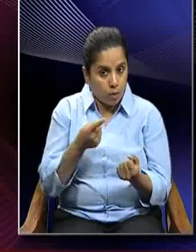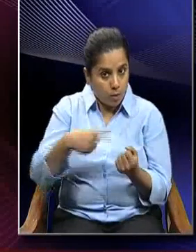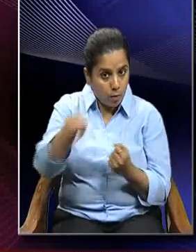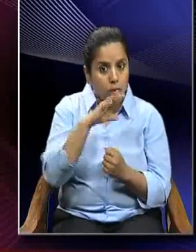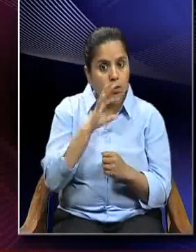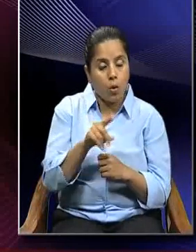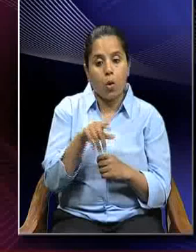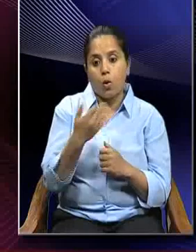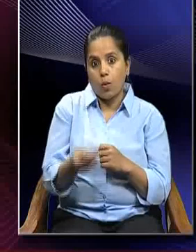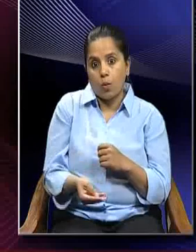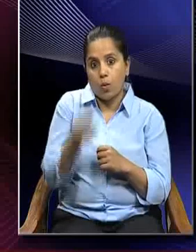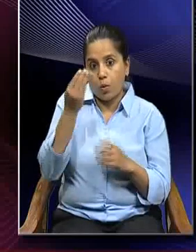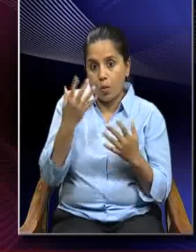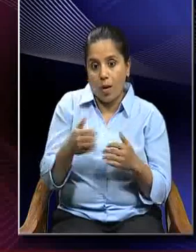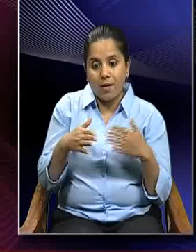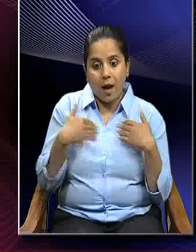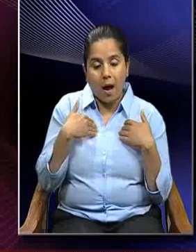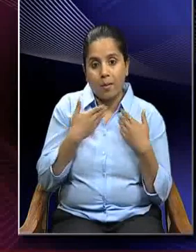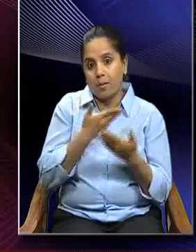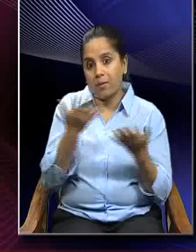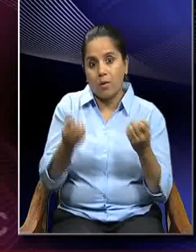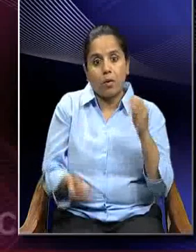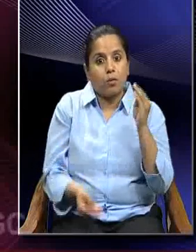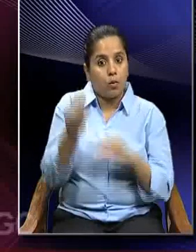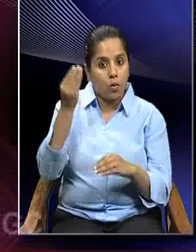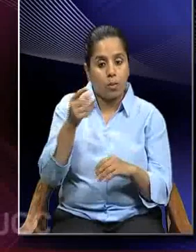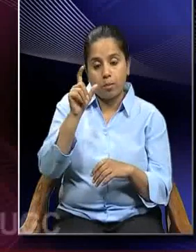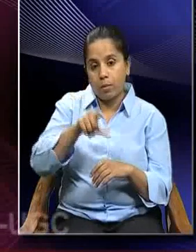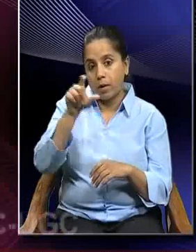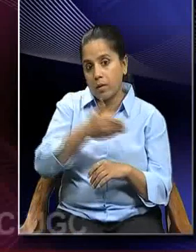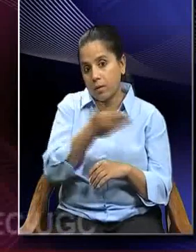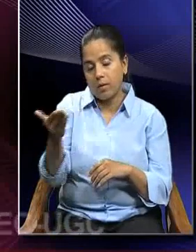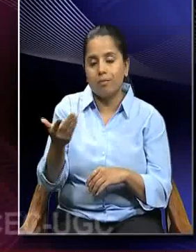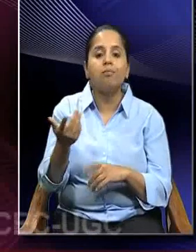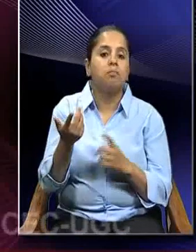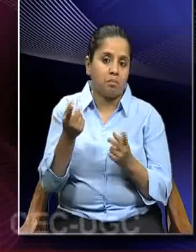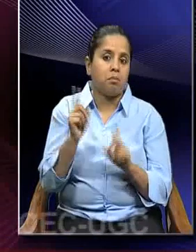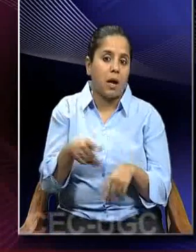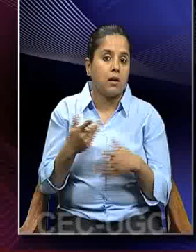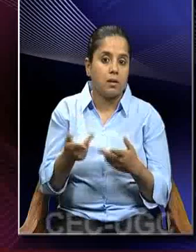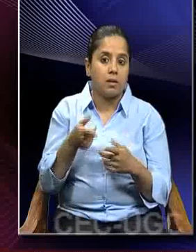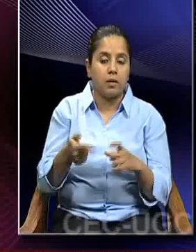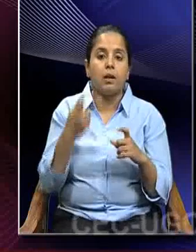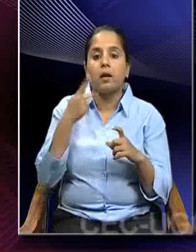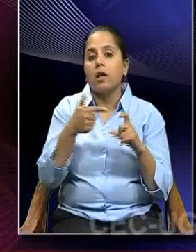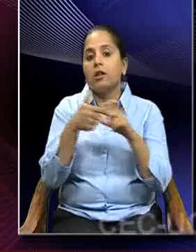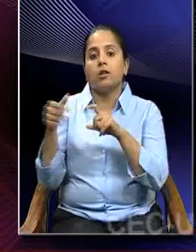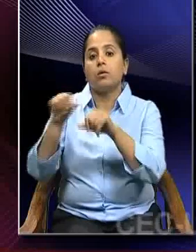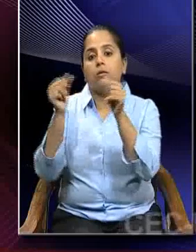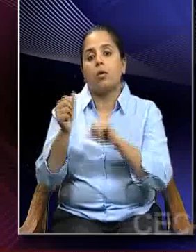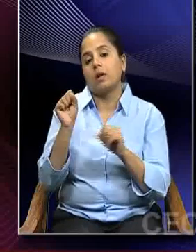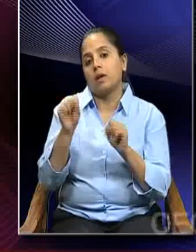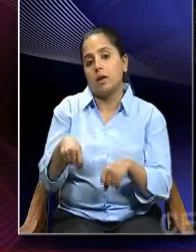to increase that level of happiness among the citizens, then of course this Eastern model can be